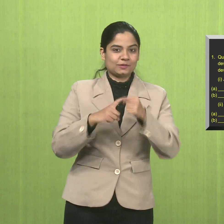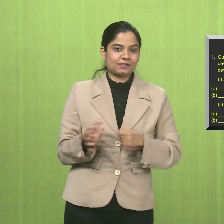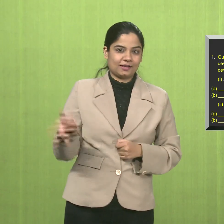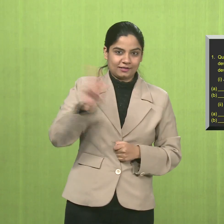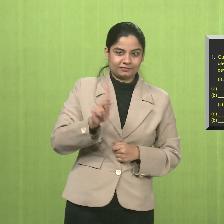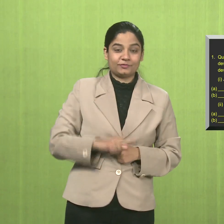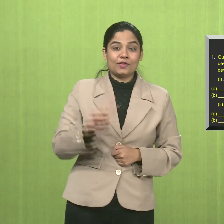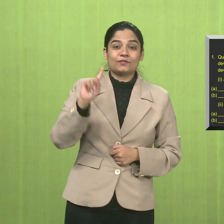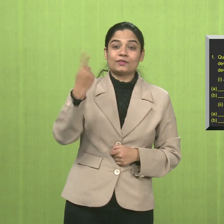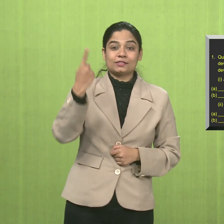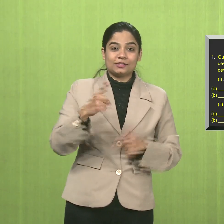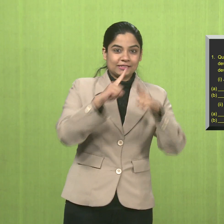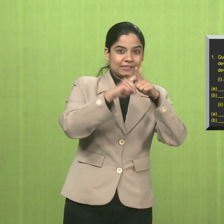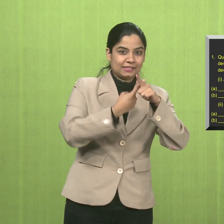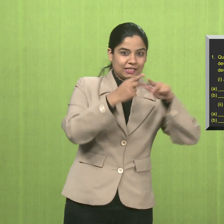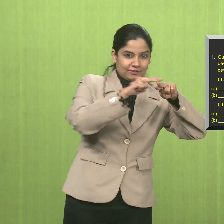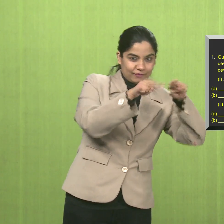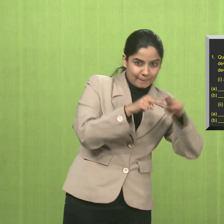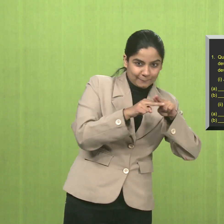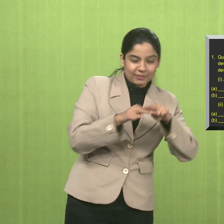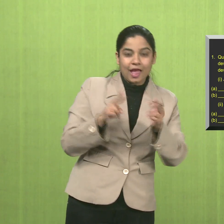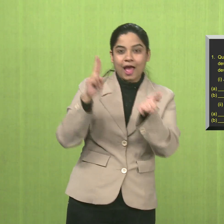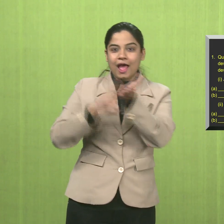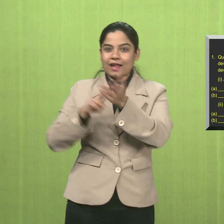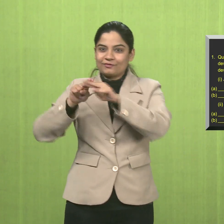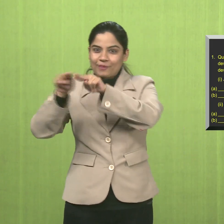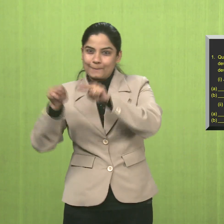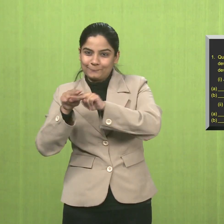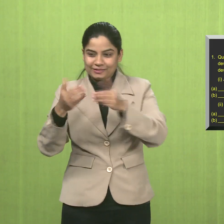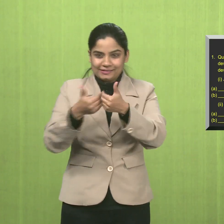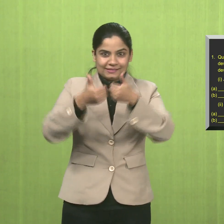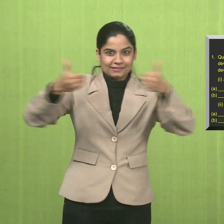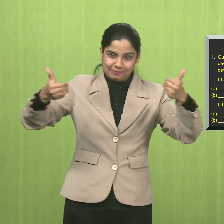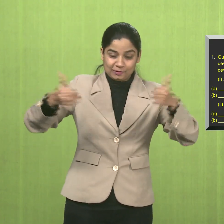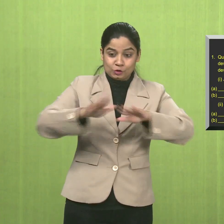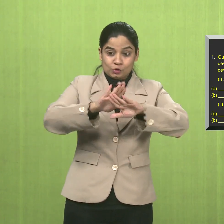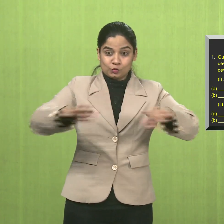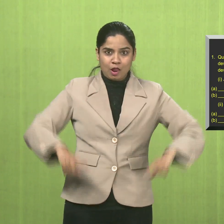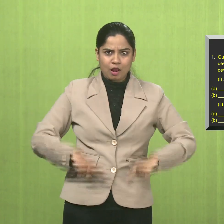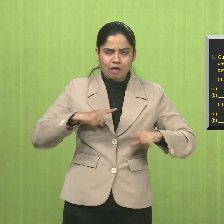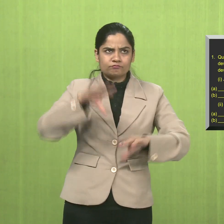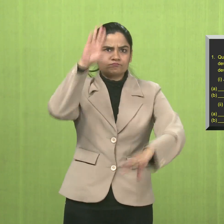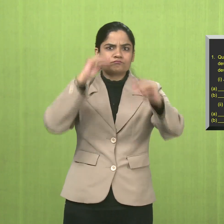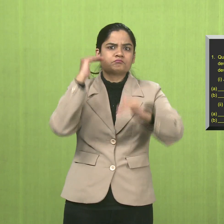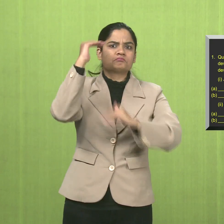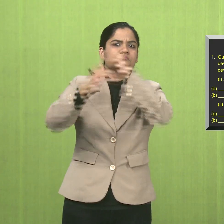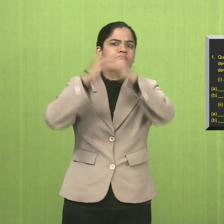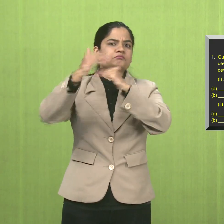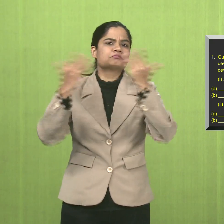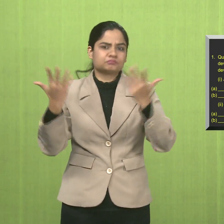Now let me give you, first question was, we discussed, in the joint and nuclear families, the children living,